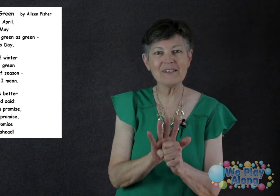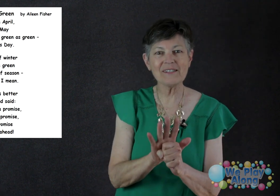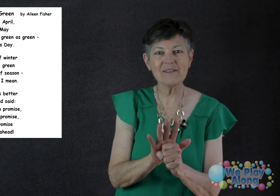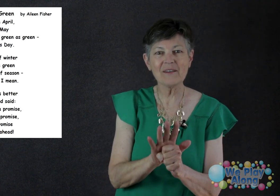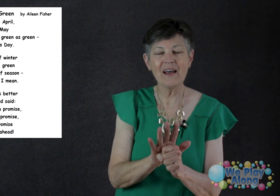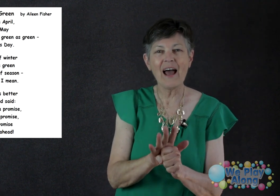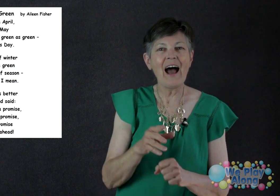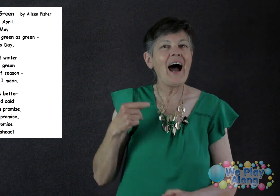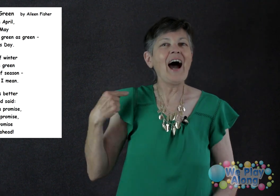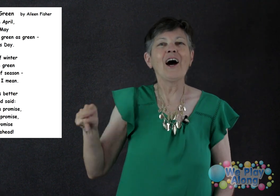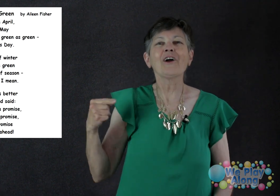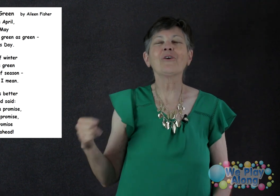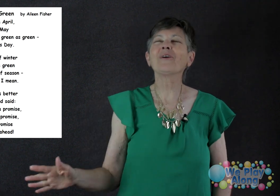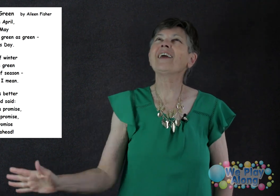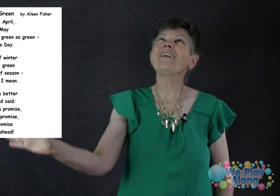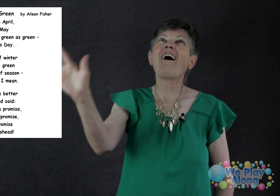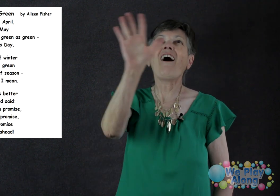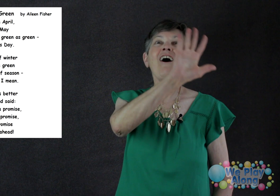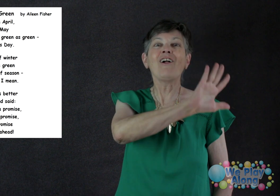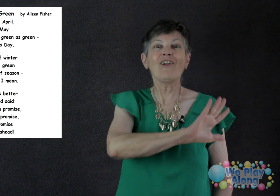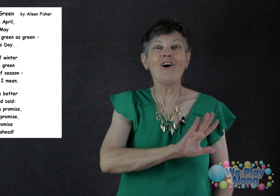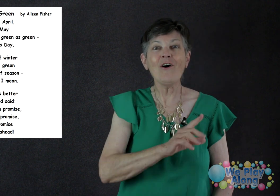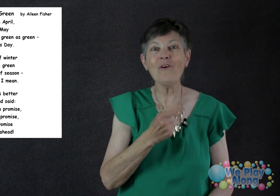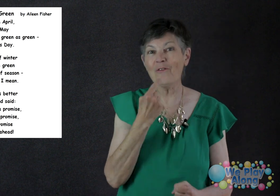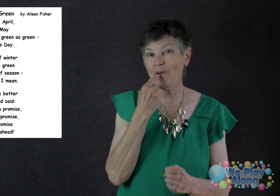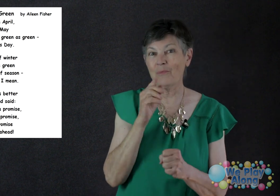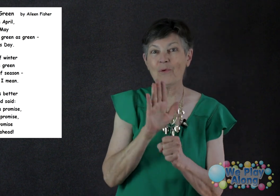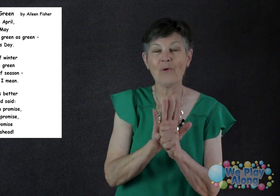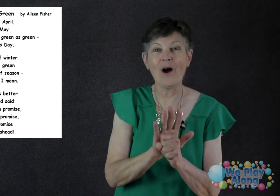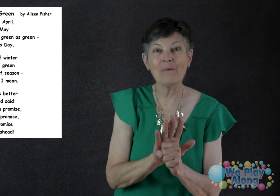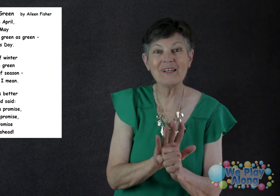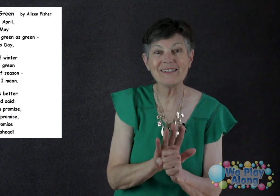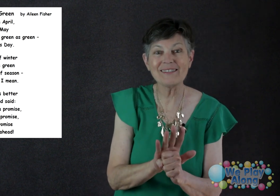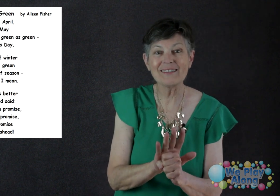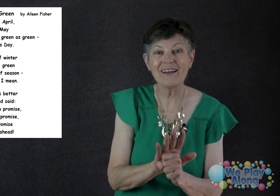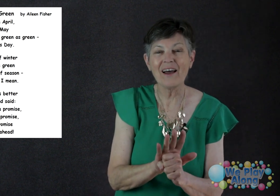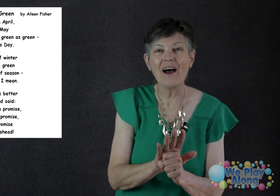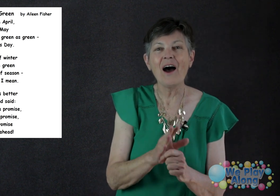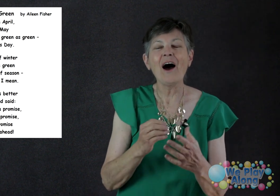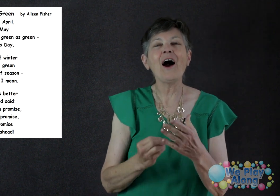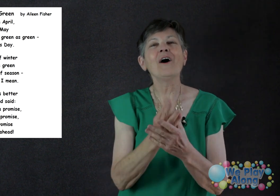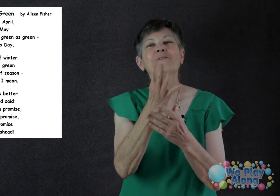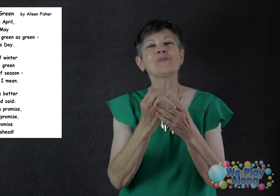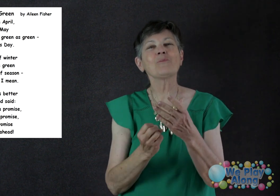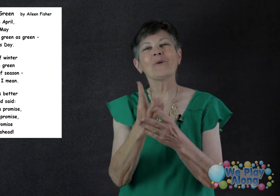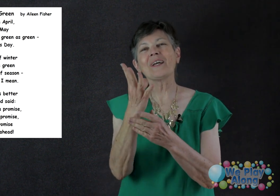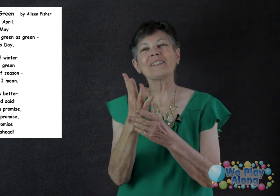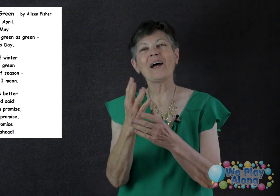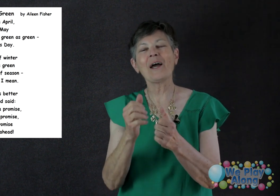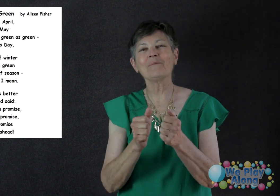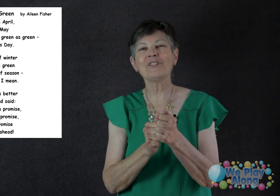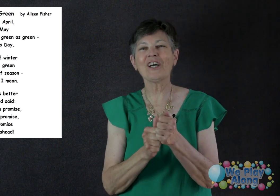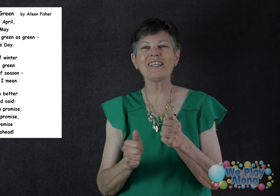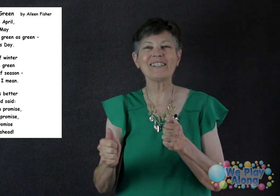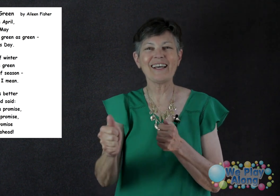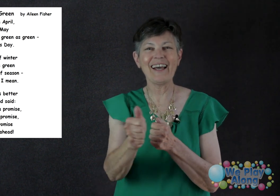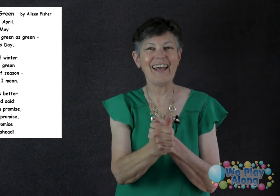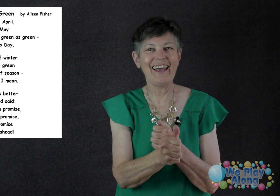promise, a green all-over promise of springtime just